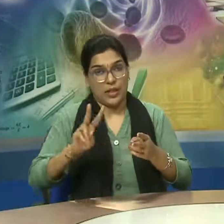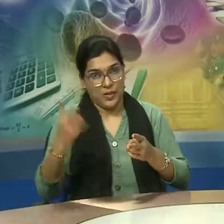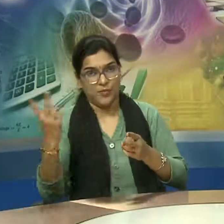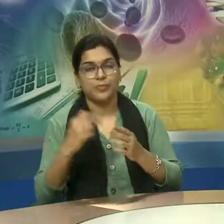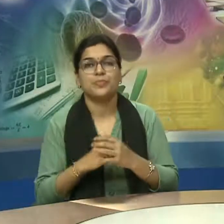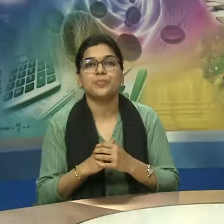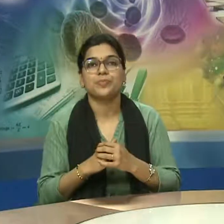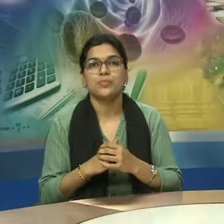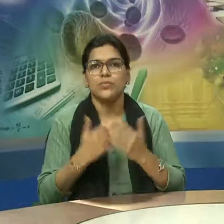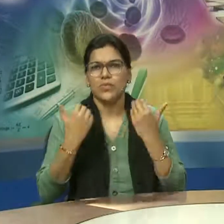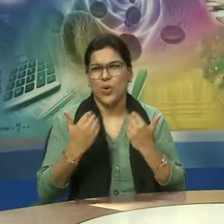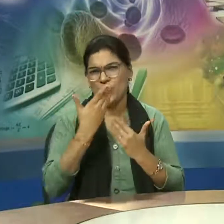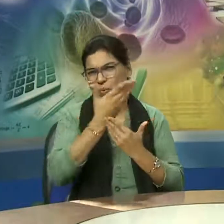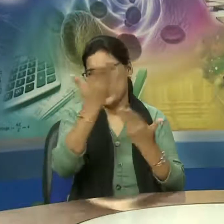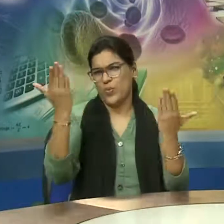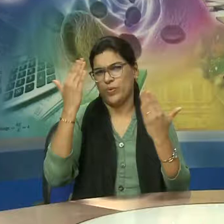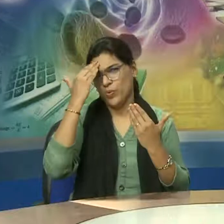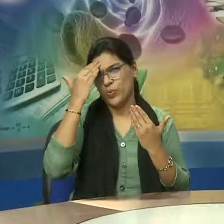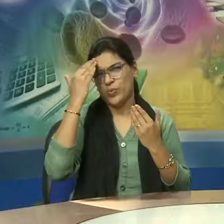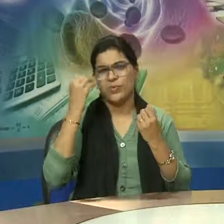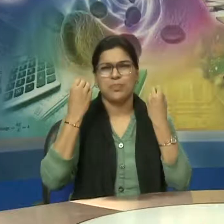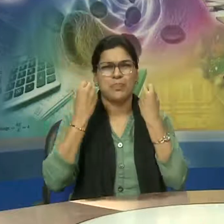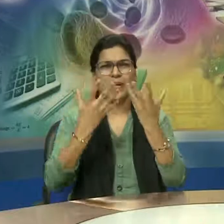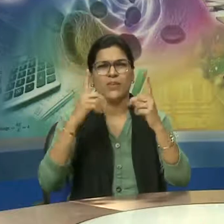Now the poem has finished.